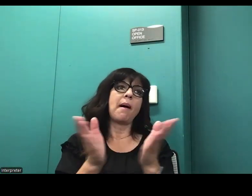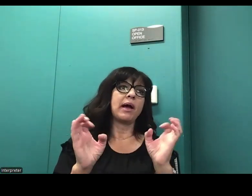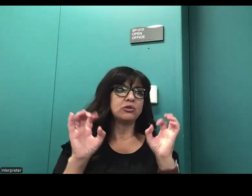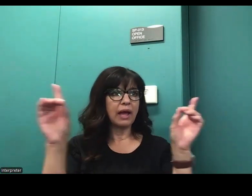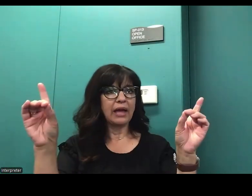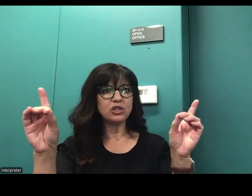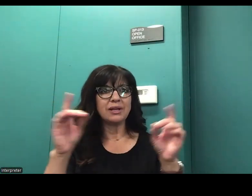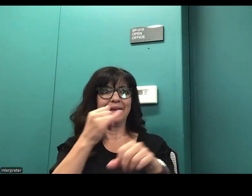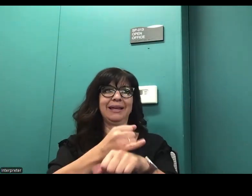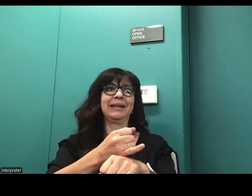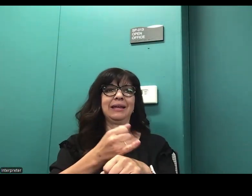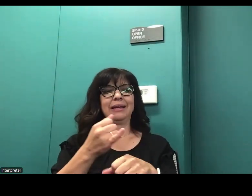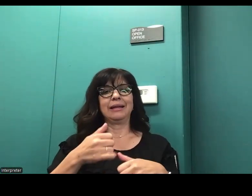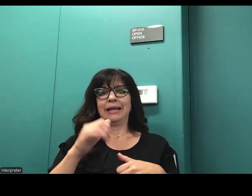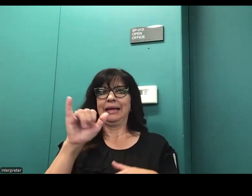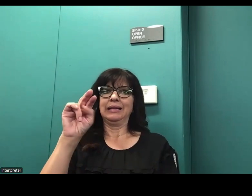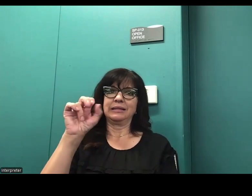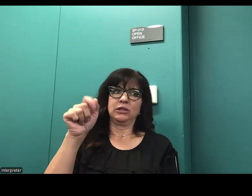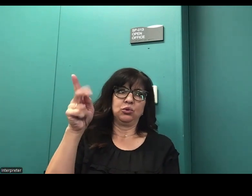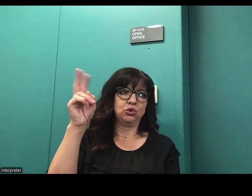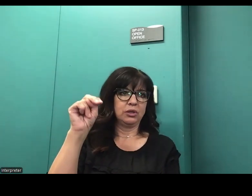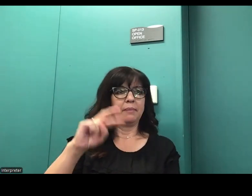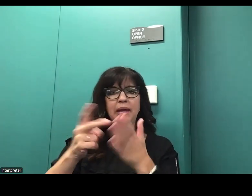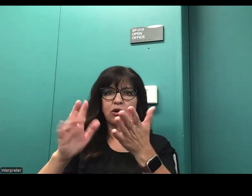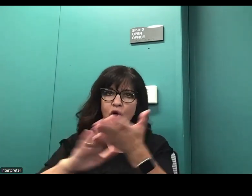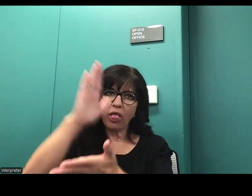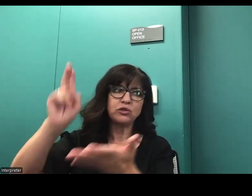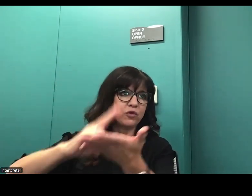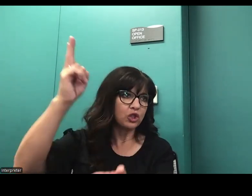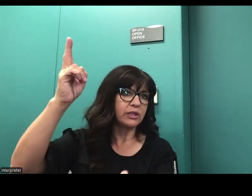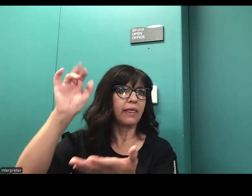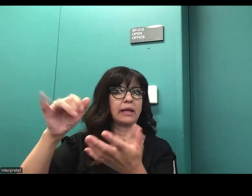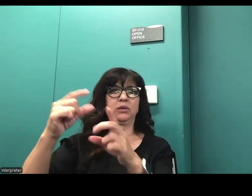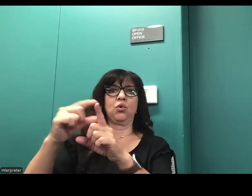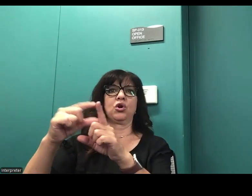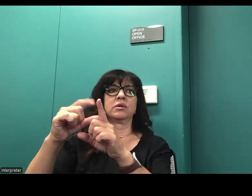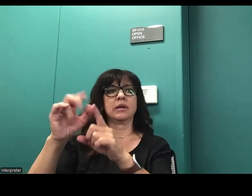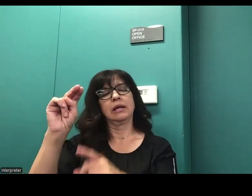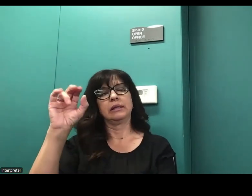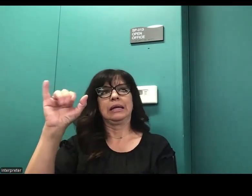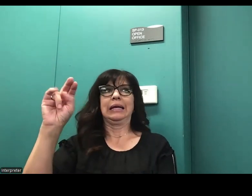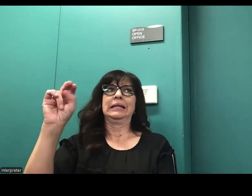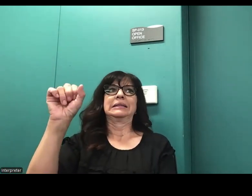they say institution, they're talking about higher ed. That's the word that they use.